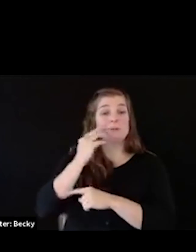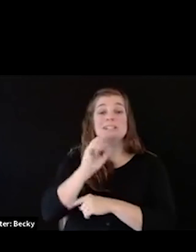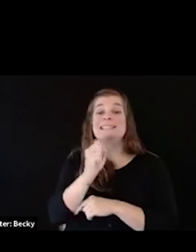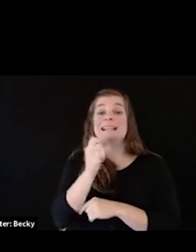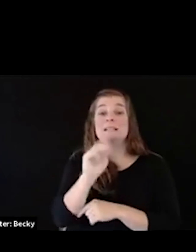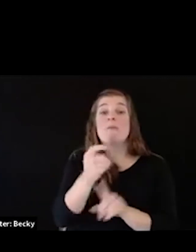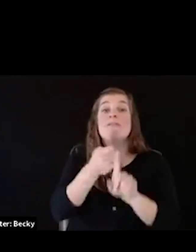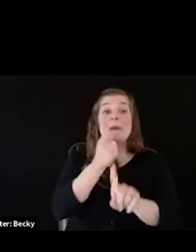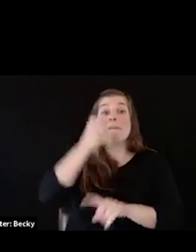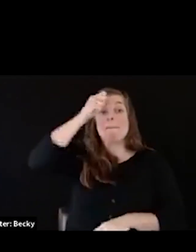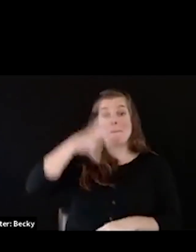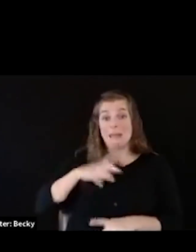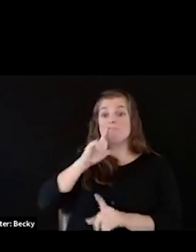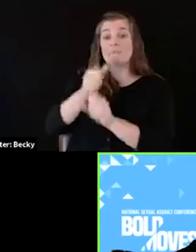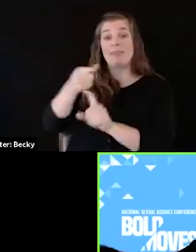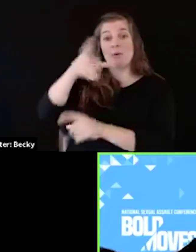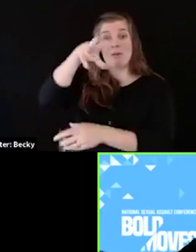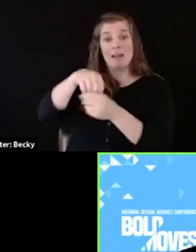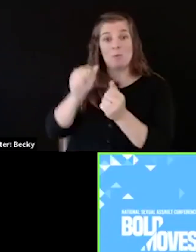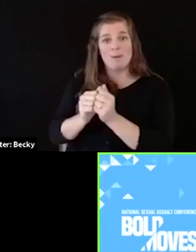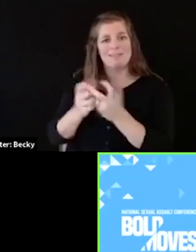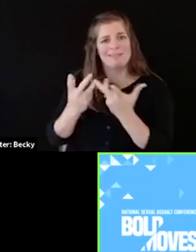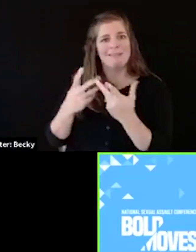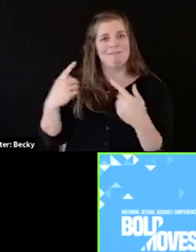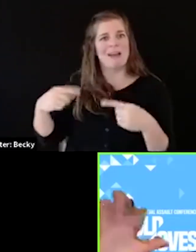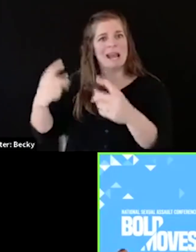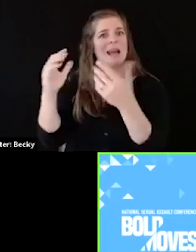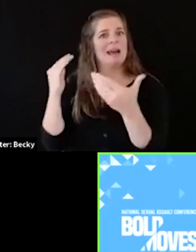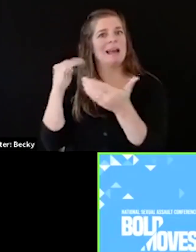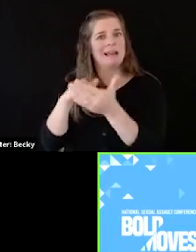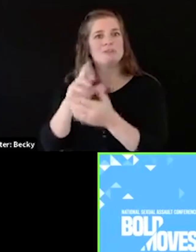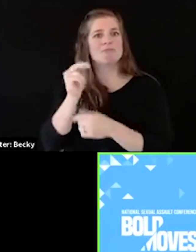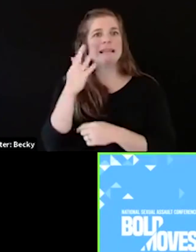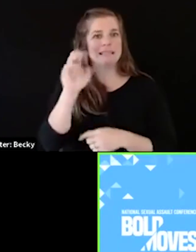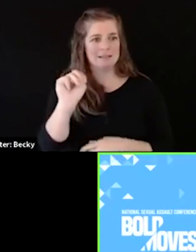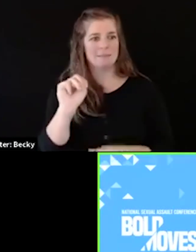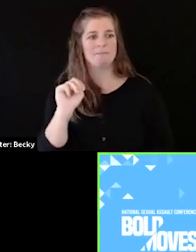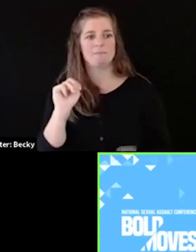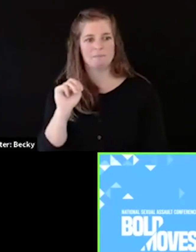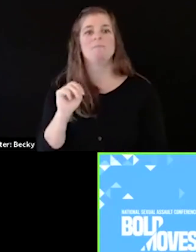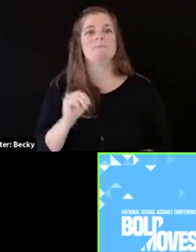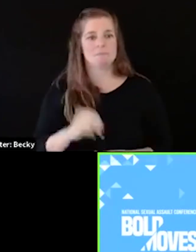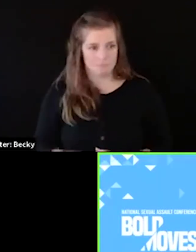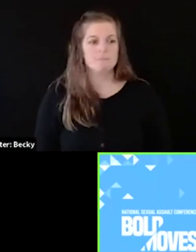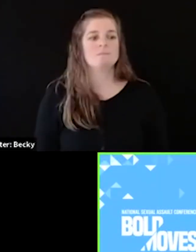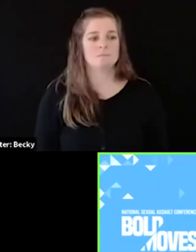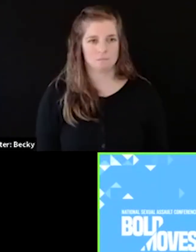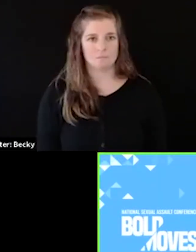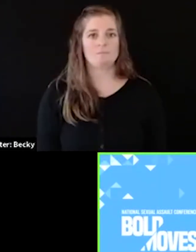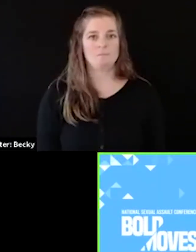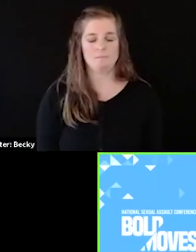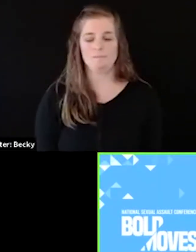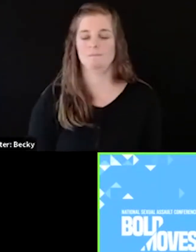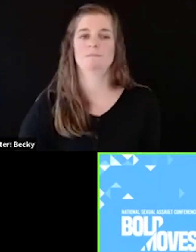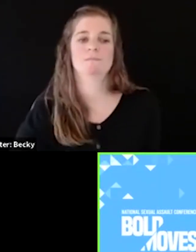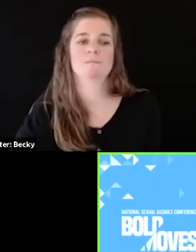were engaged in fighting against racism and these other larger systemic forces. Those women were experiencing sexism at the hands of the